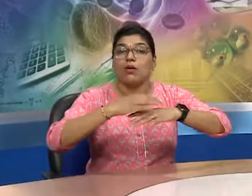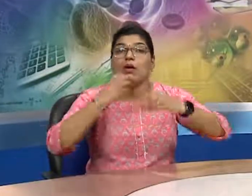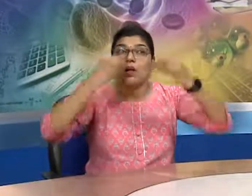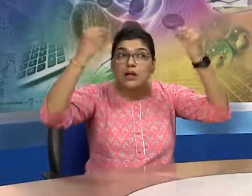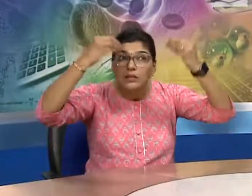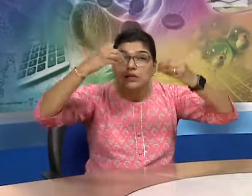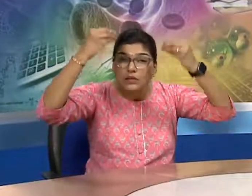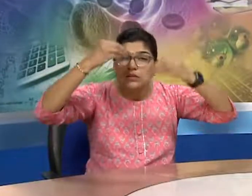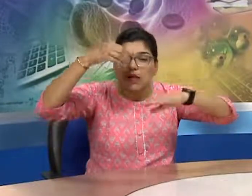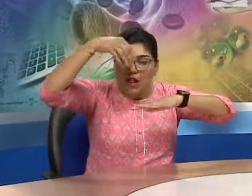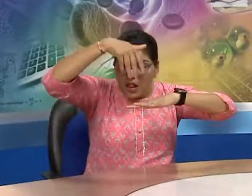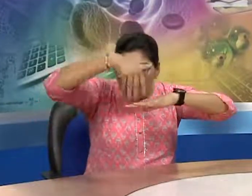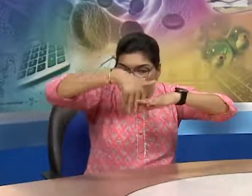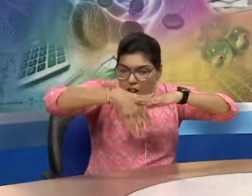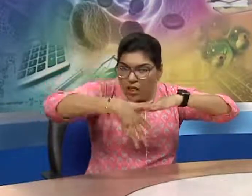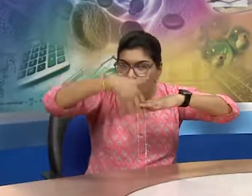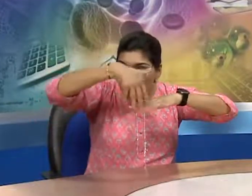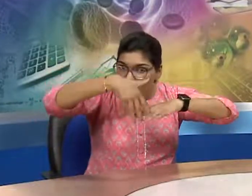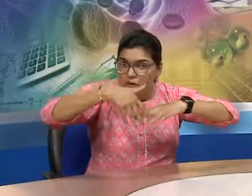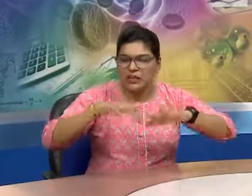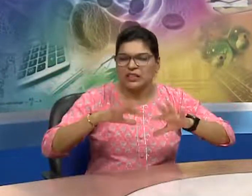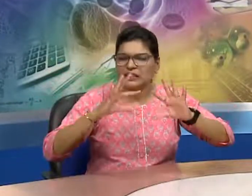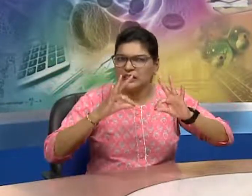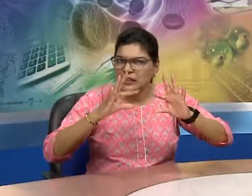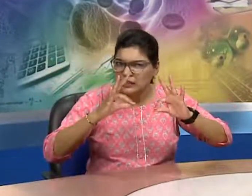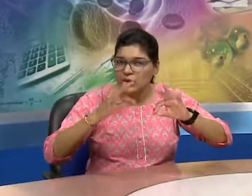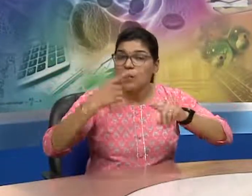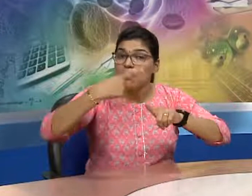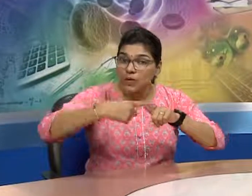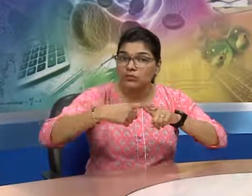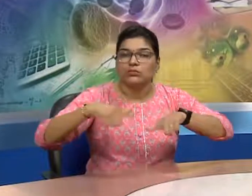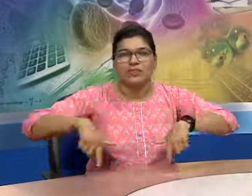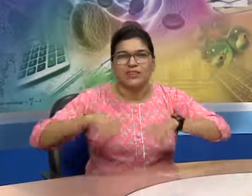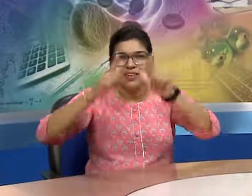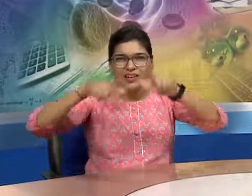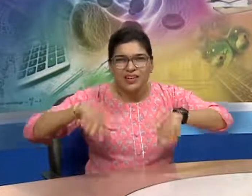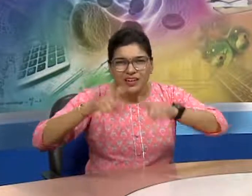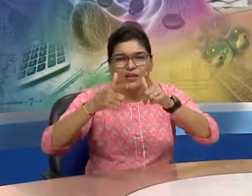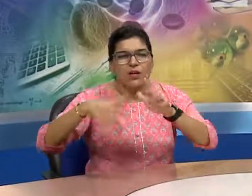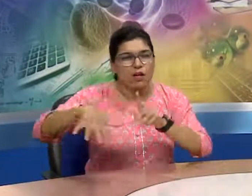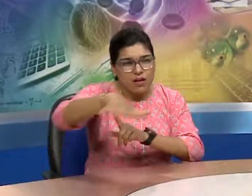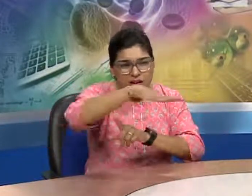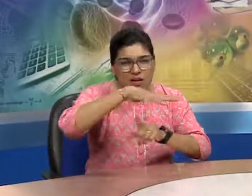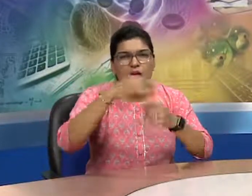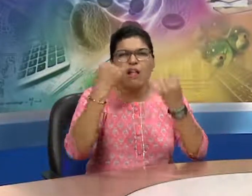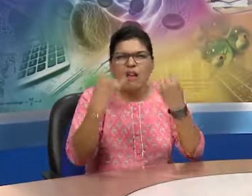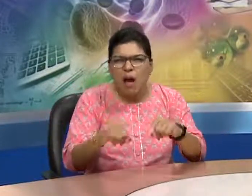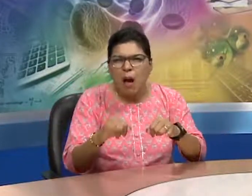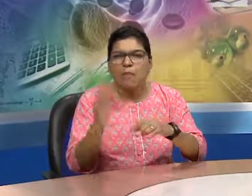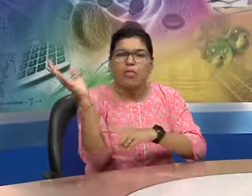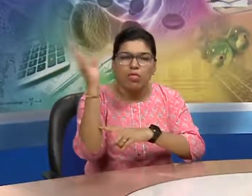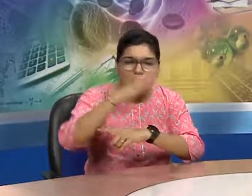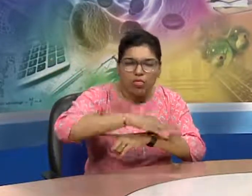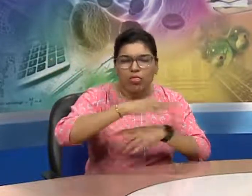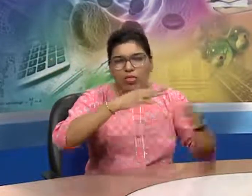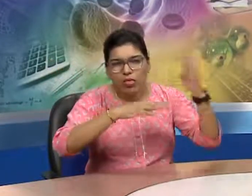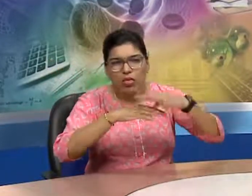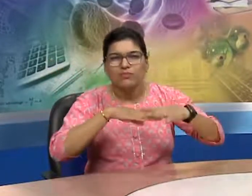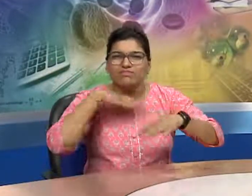the fossil fuel which was found under the earth layers,